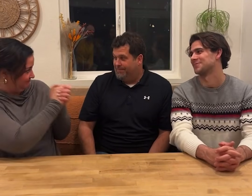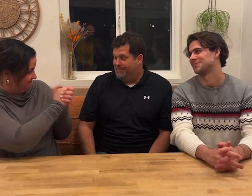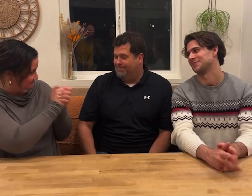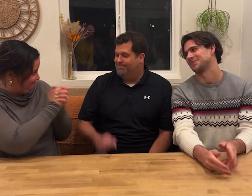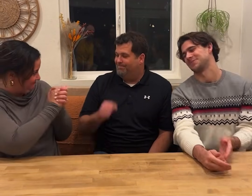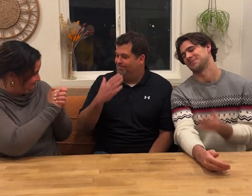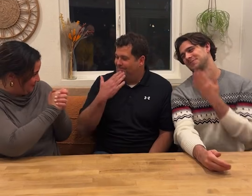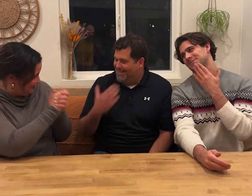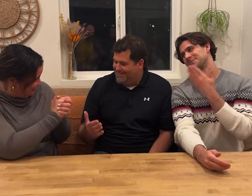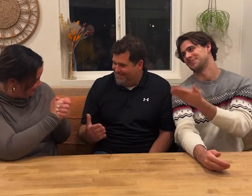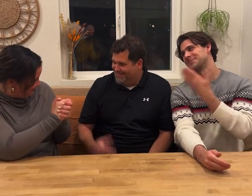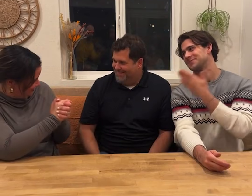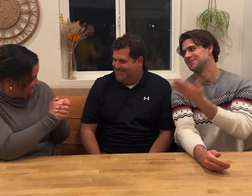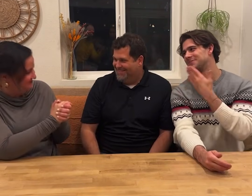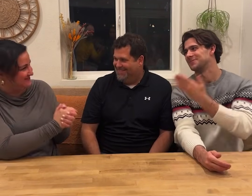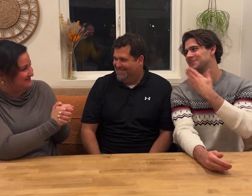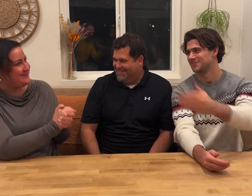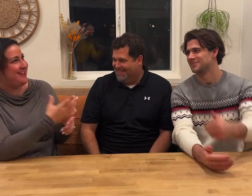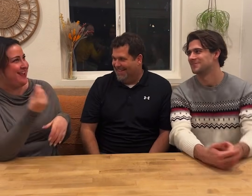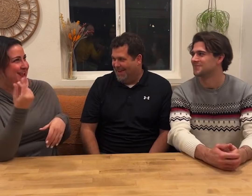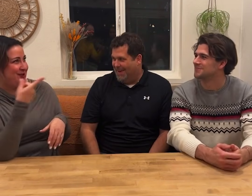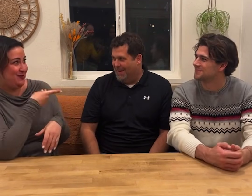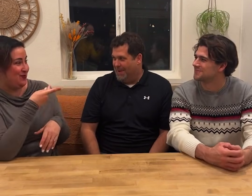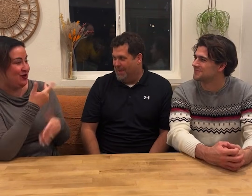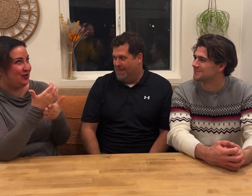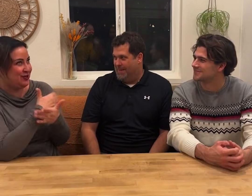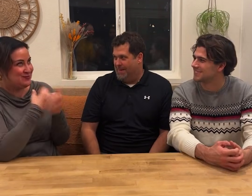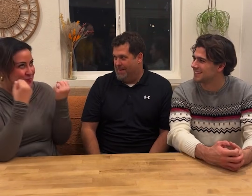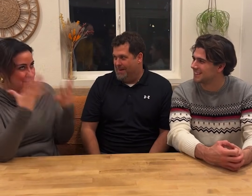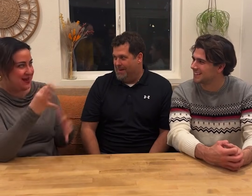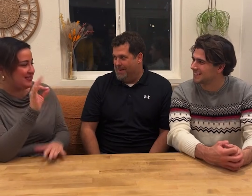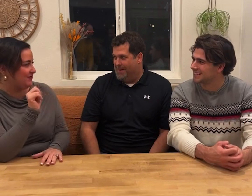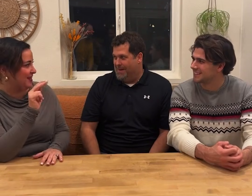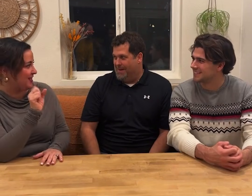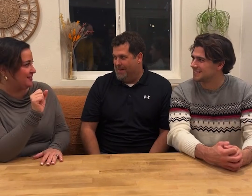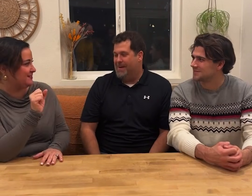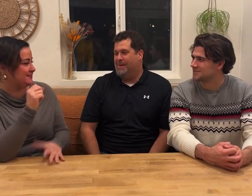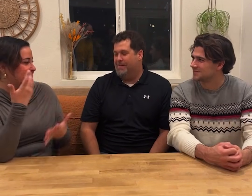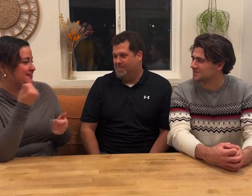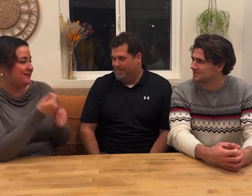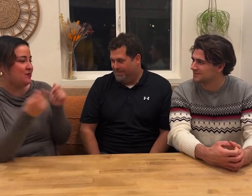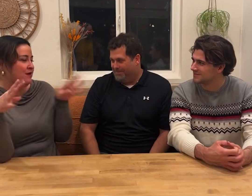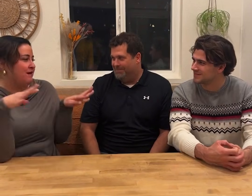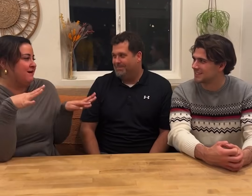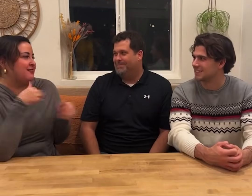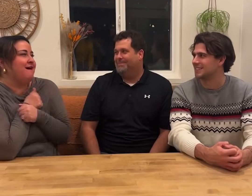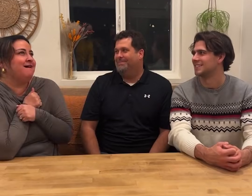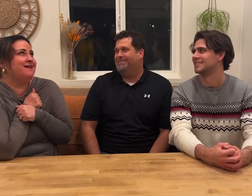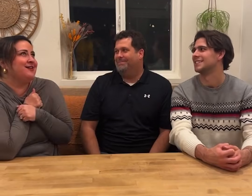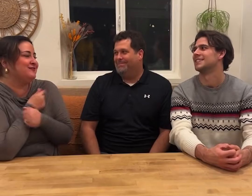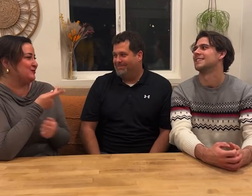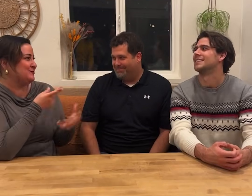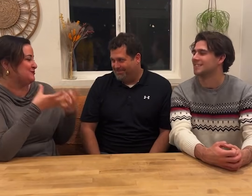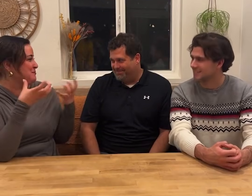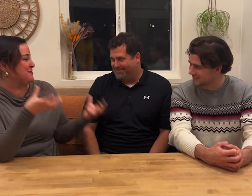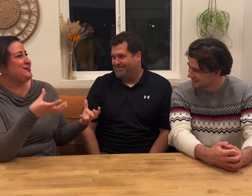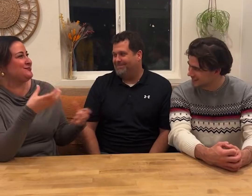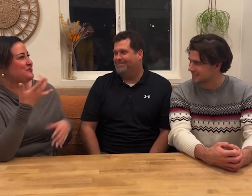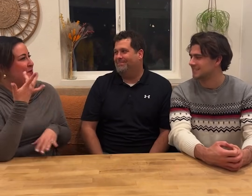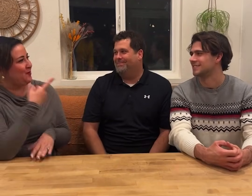that, congratulations. Thank you. And you guys earned so many fans. You guys are so